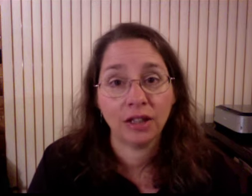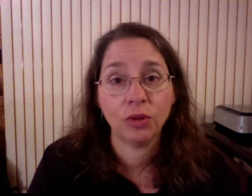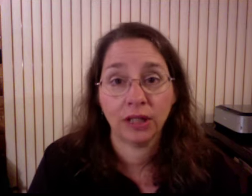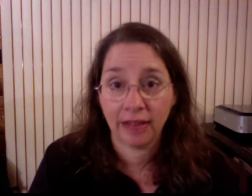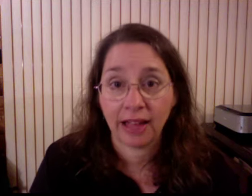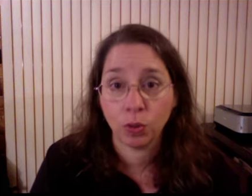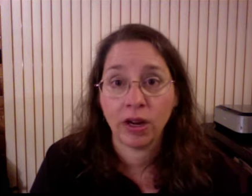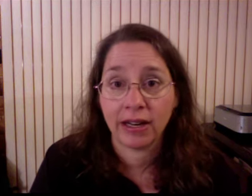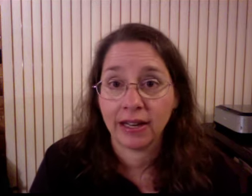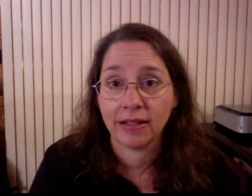Actually, that's what it is.